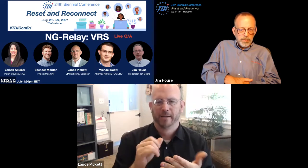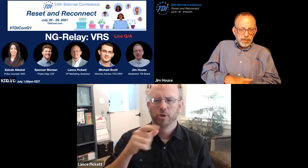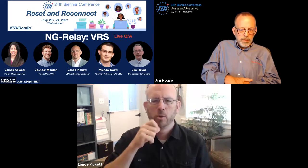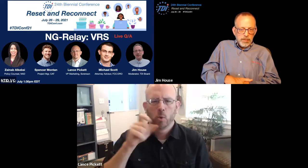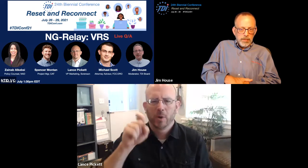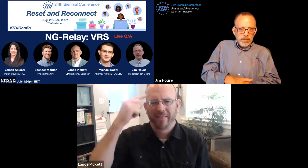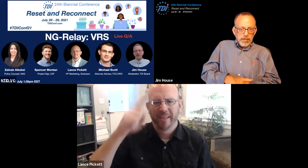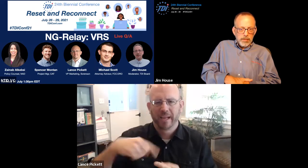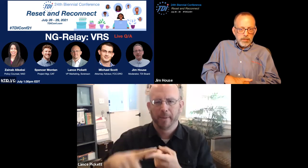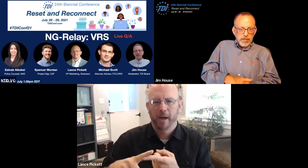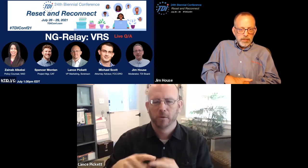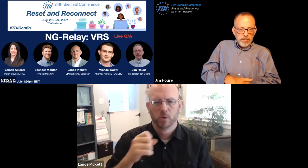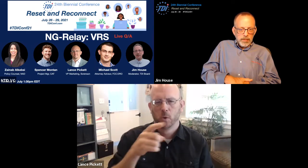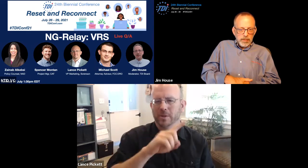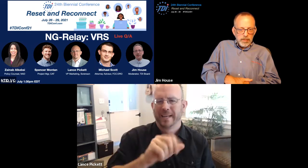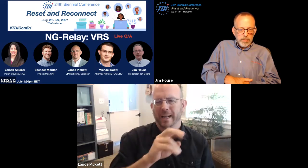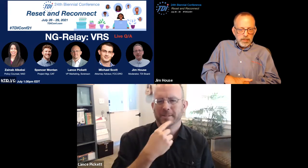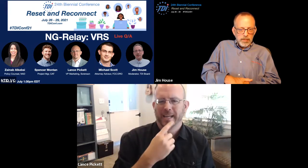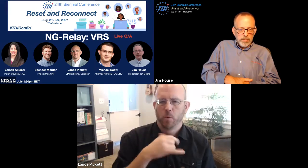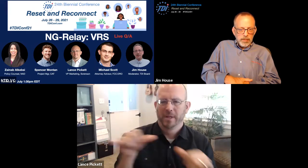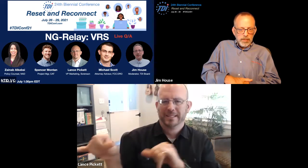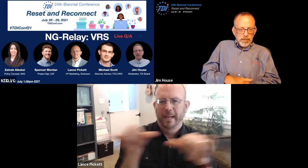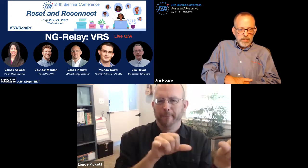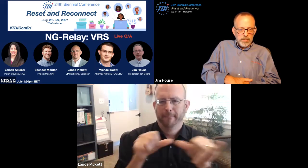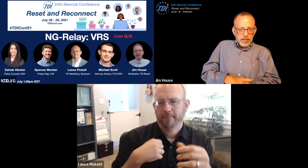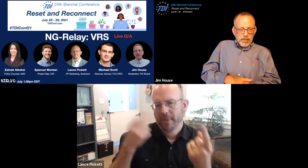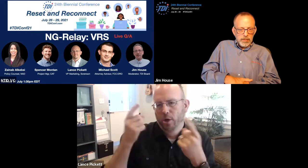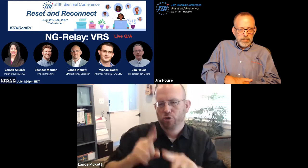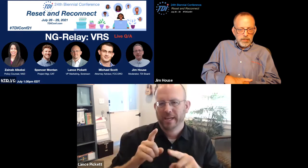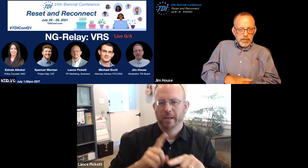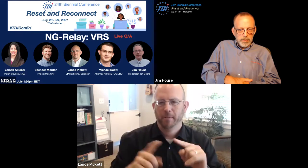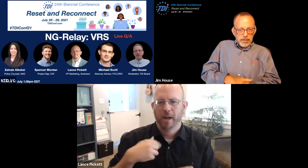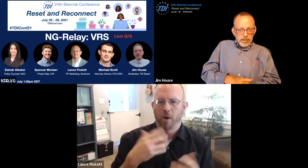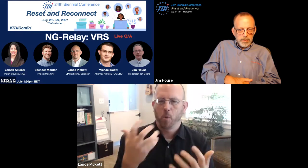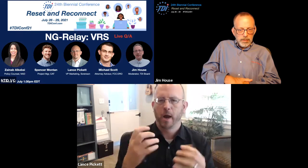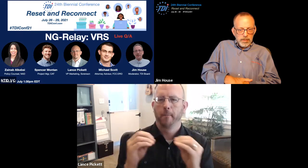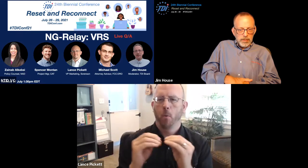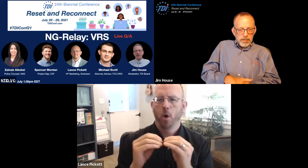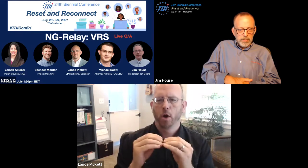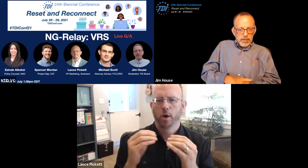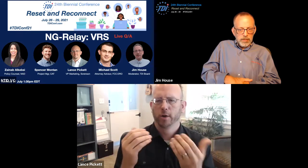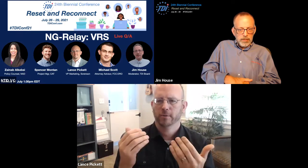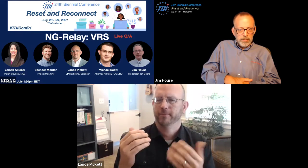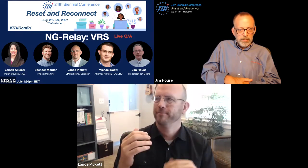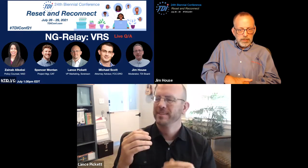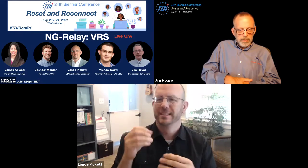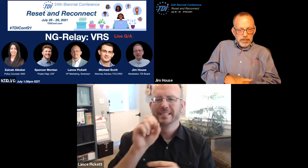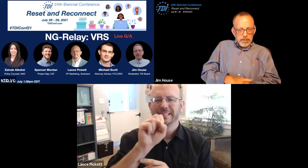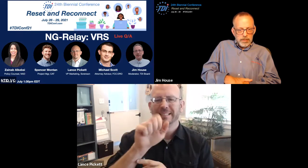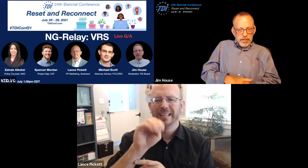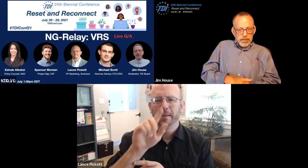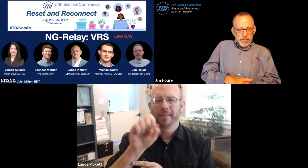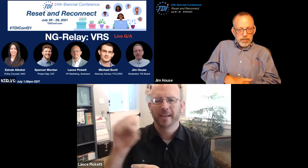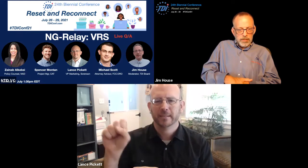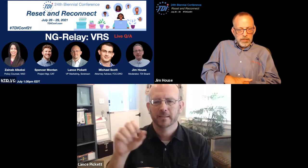sorts of things that hearing people don't need to think about. So they have right. I want the exact same equitable experience, and I want more.